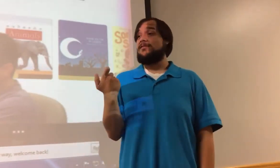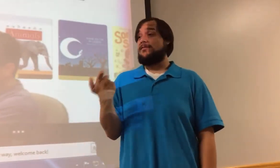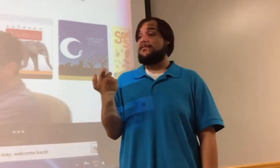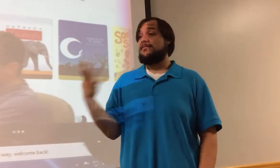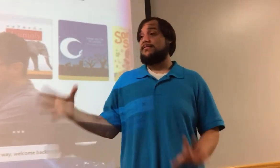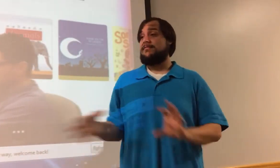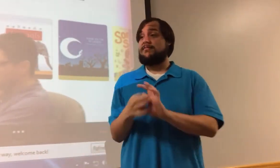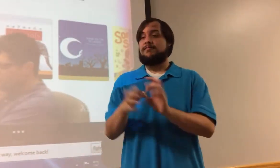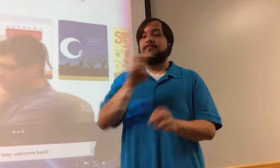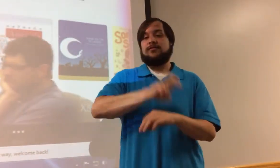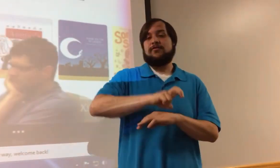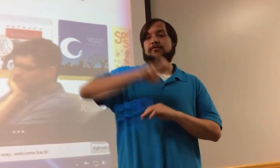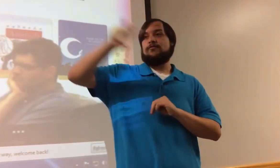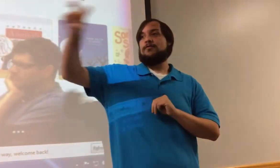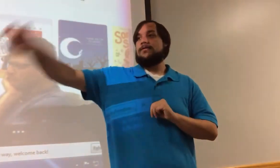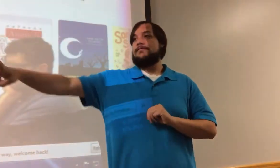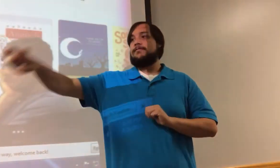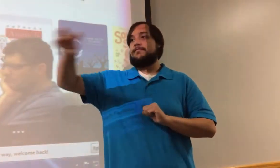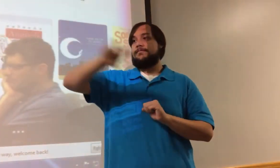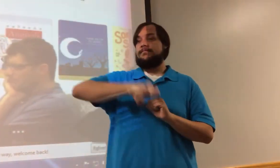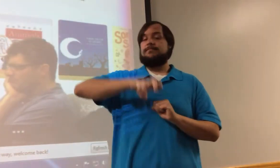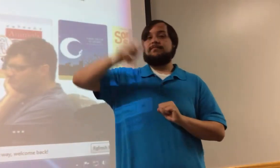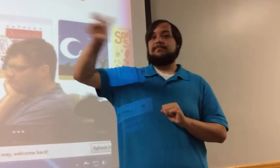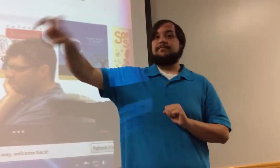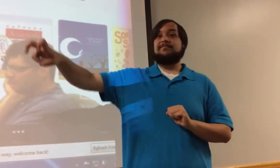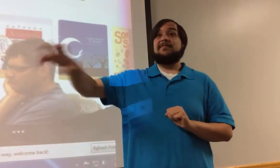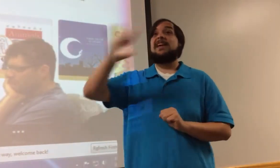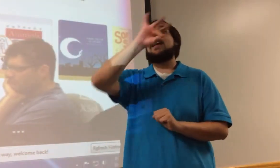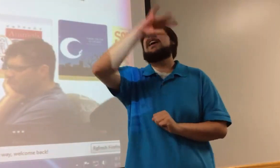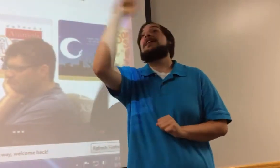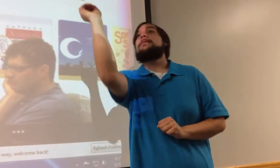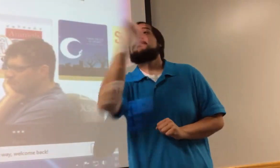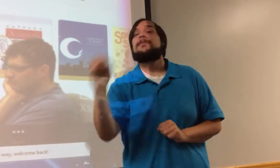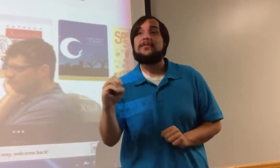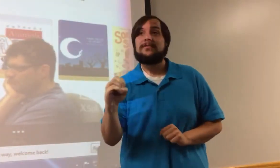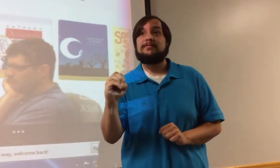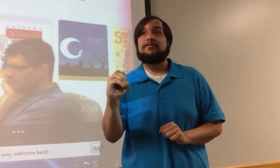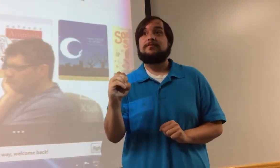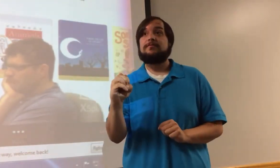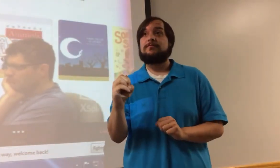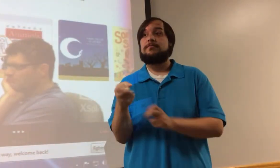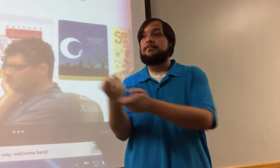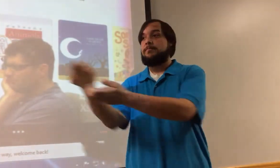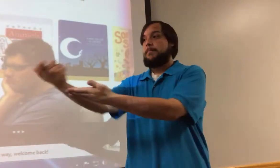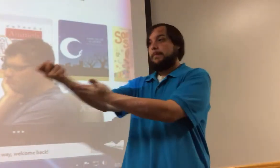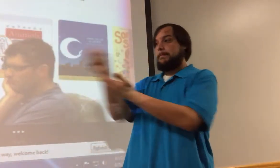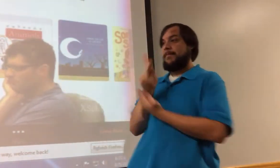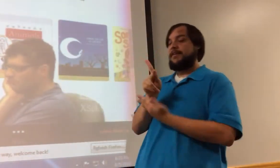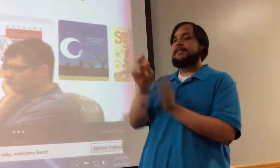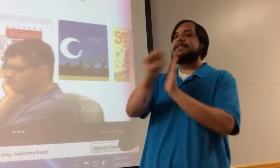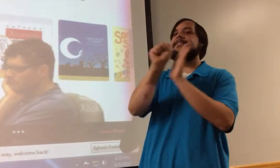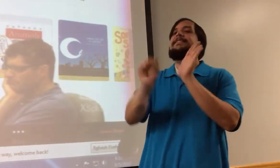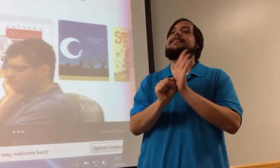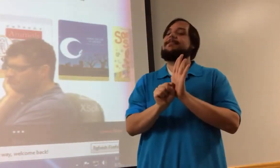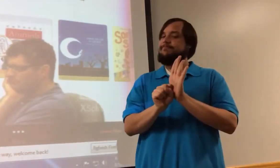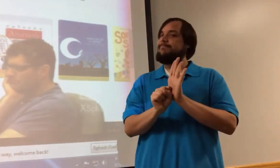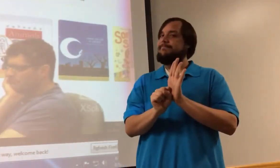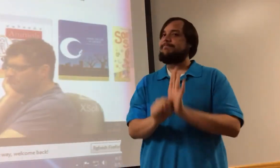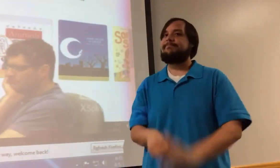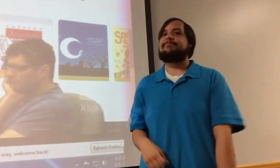is the cost of transportation, and this is 80% reimbursable from the state.